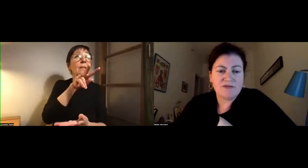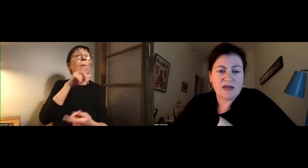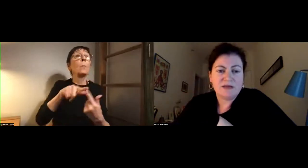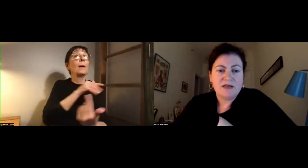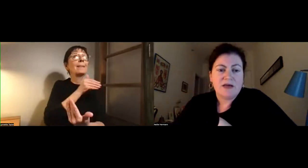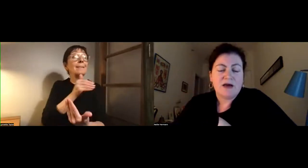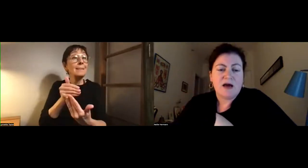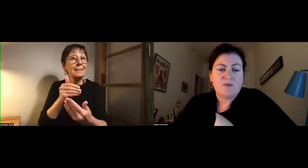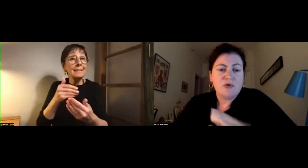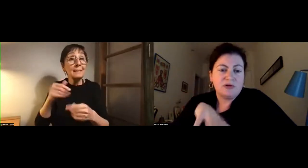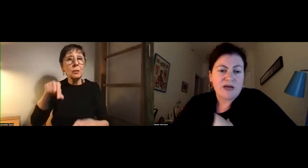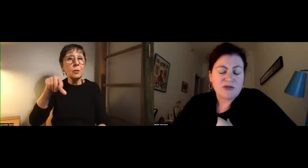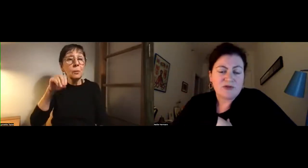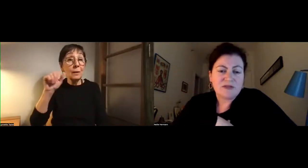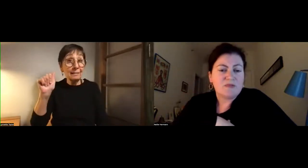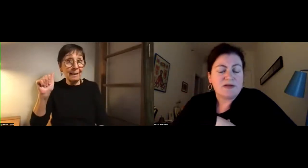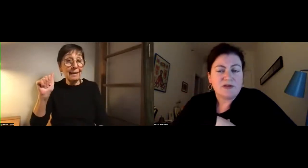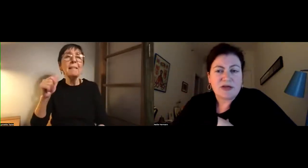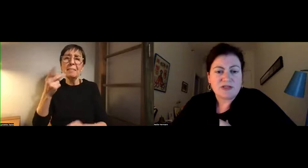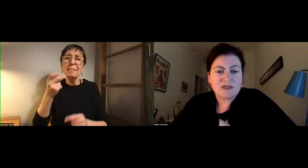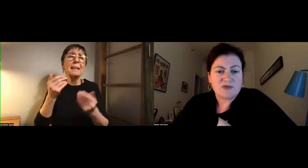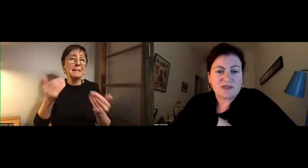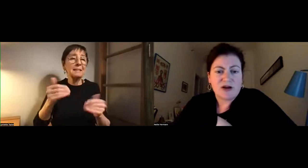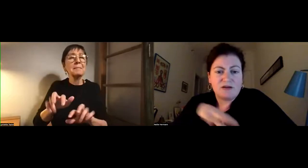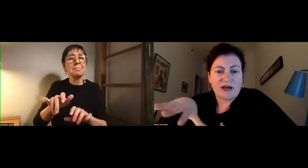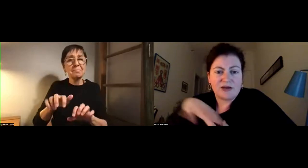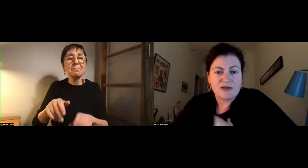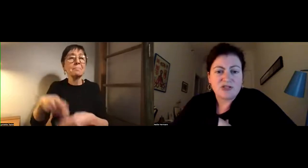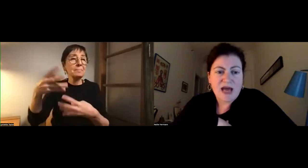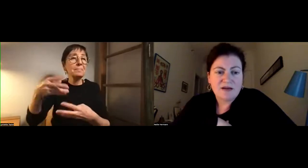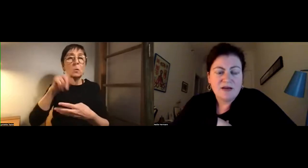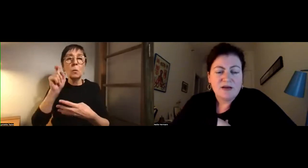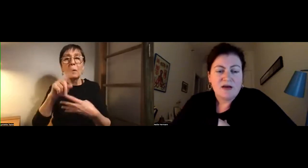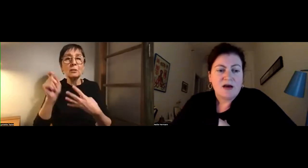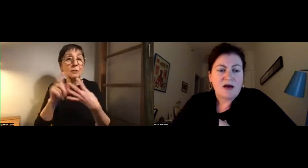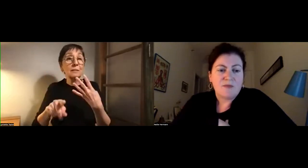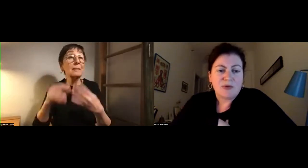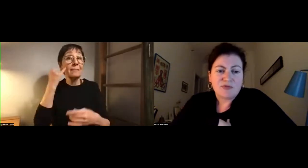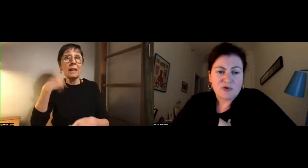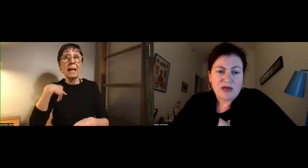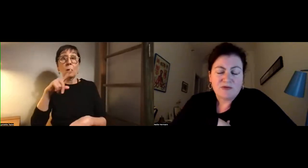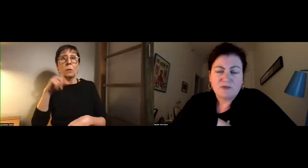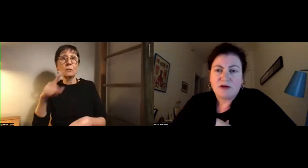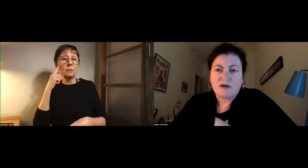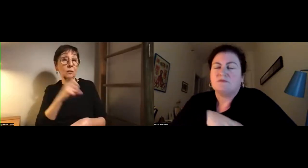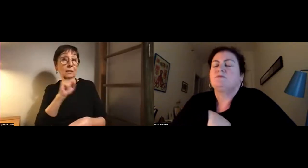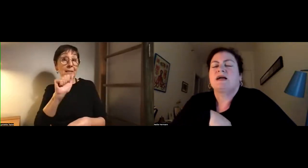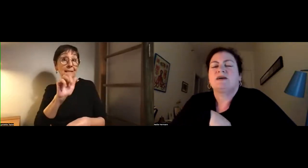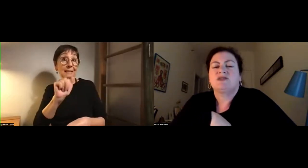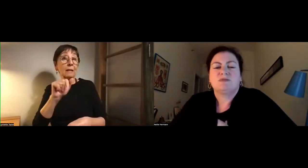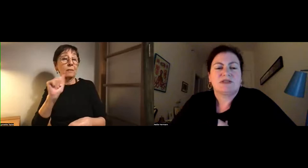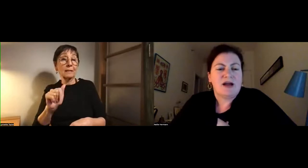the event, we will invite you to submit questions for Sara via the chat. But before then,